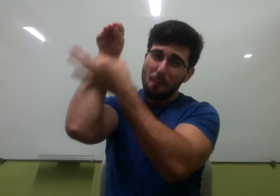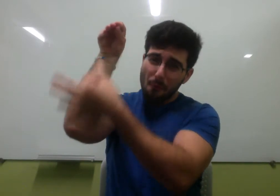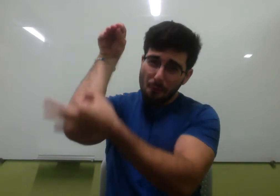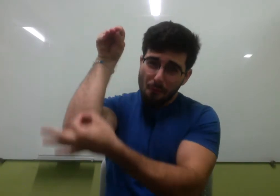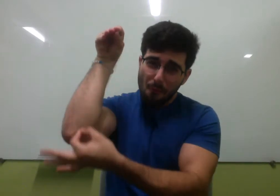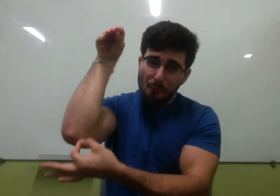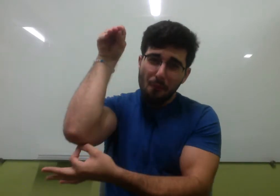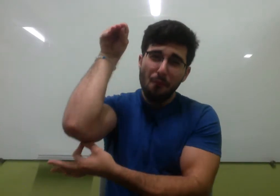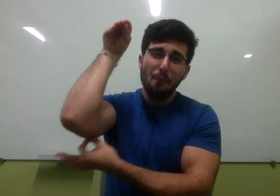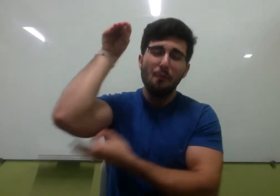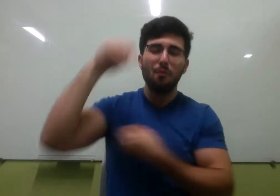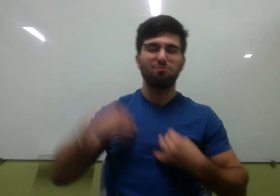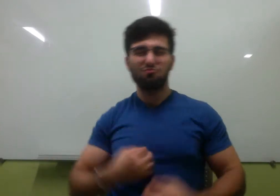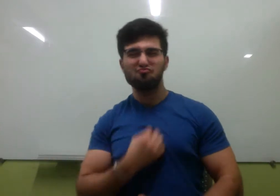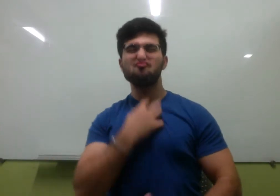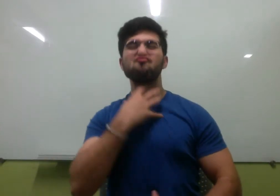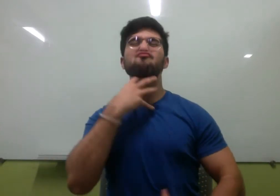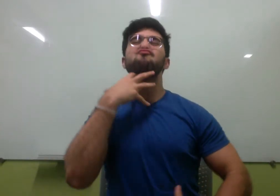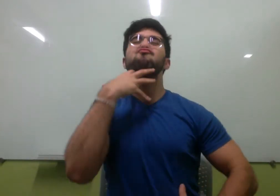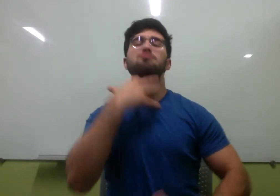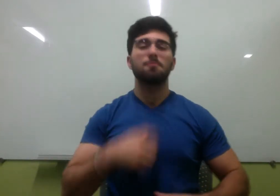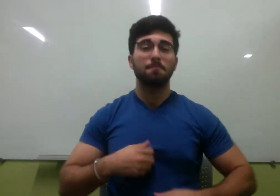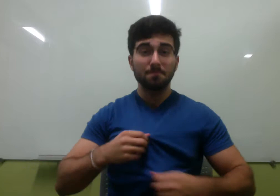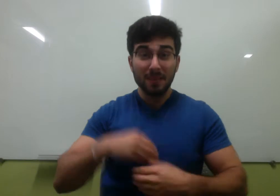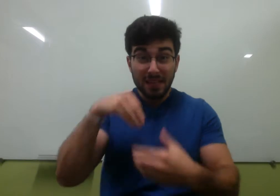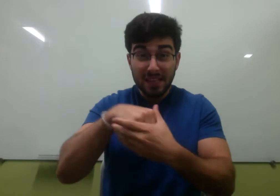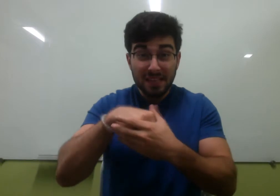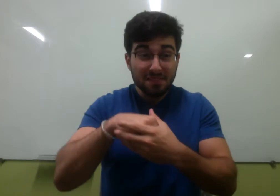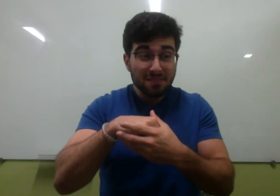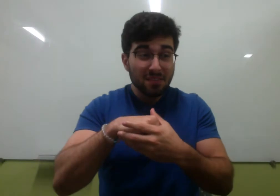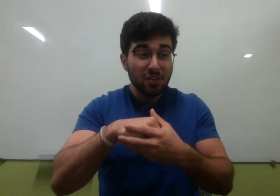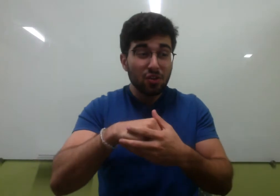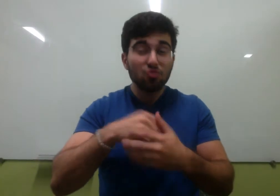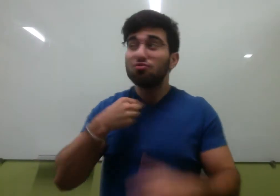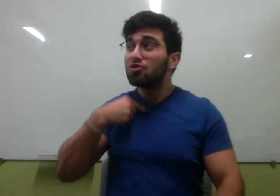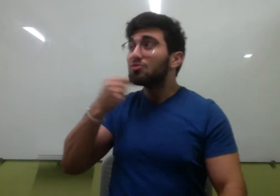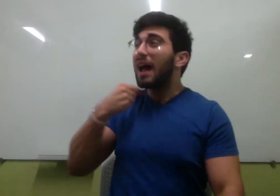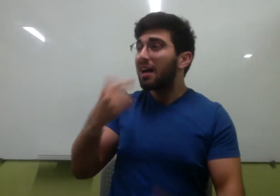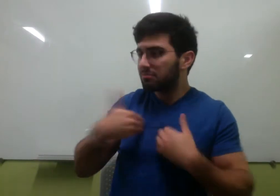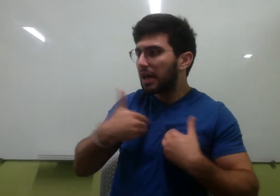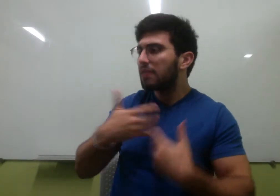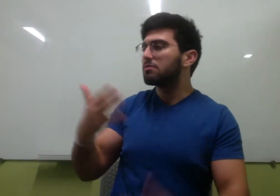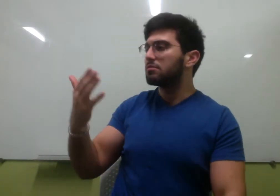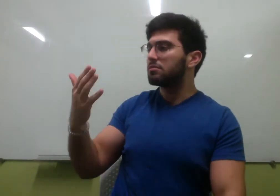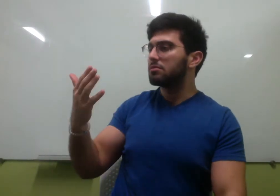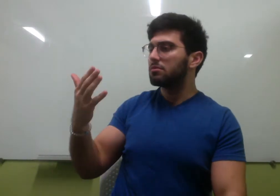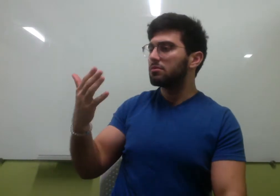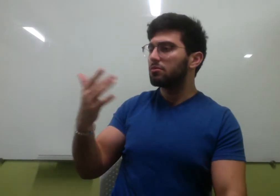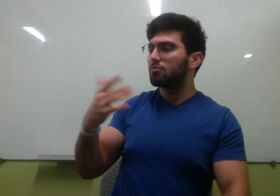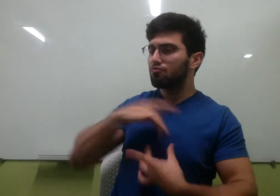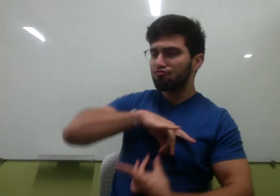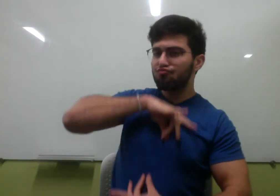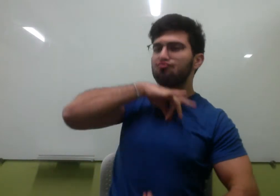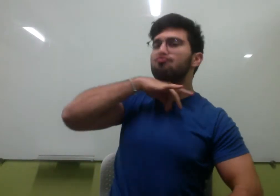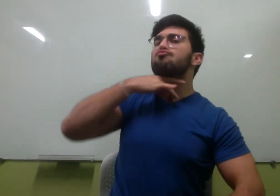it's 15 feet long in giraffes. Crazy. Right, so since it's a nerve fiber, nerve fibers are made